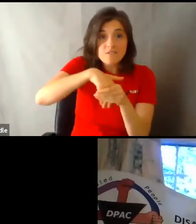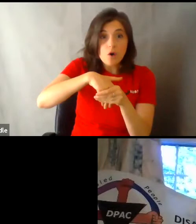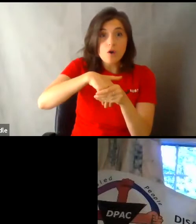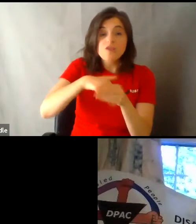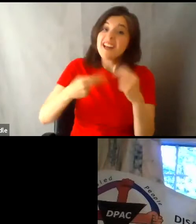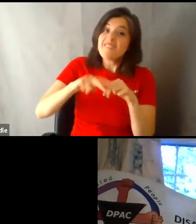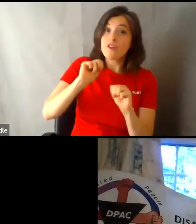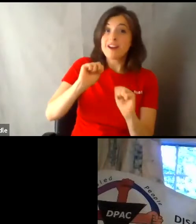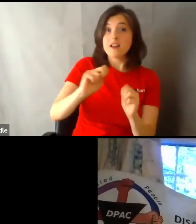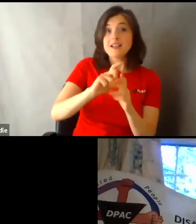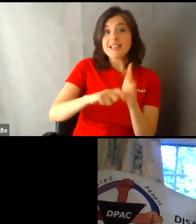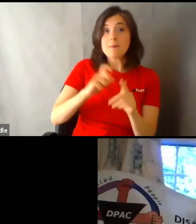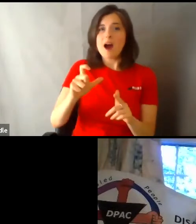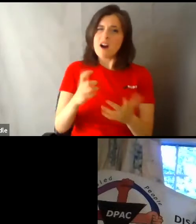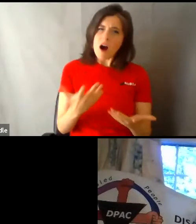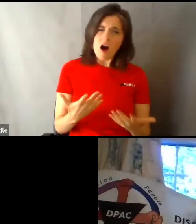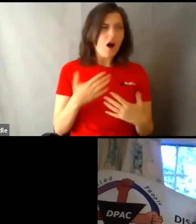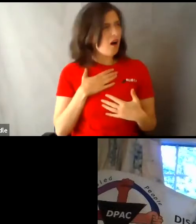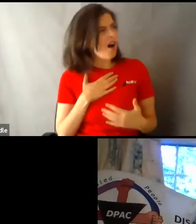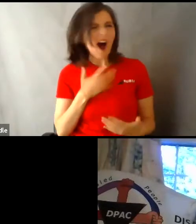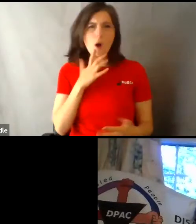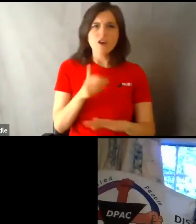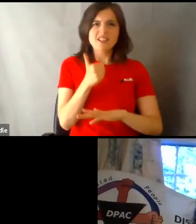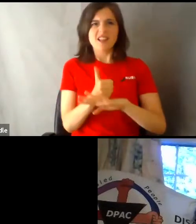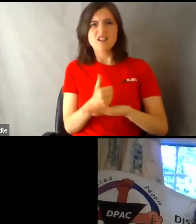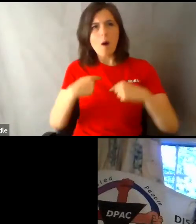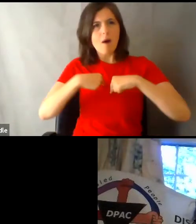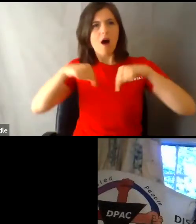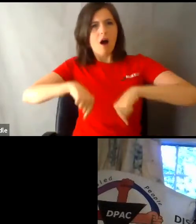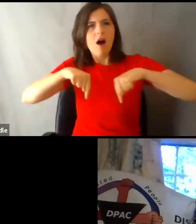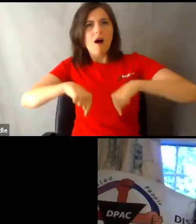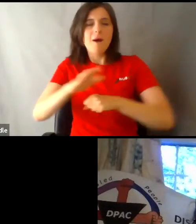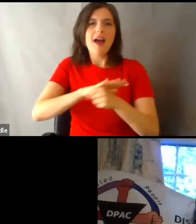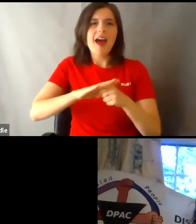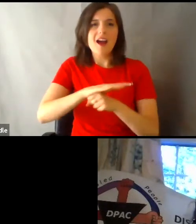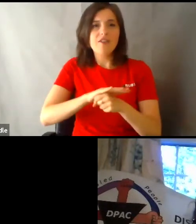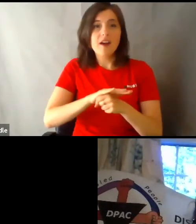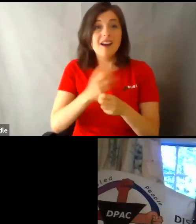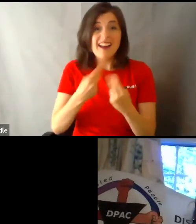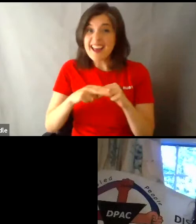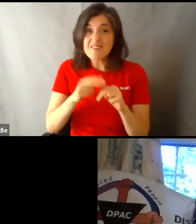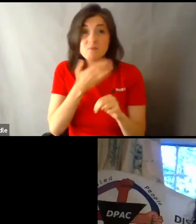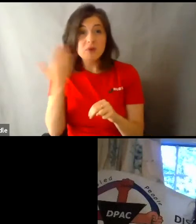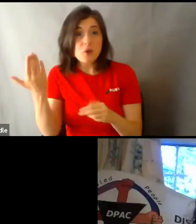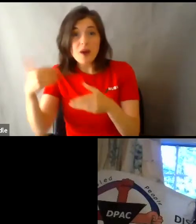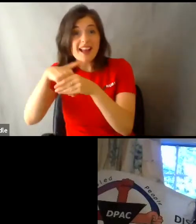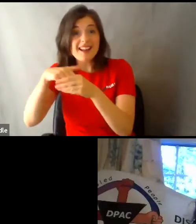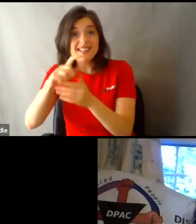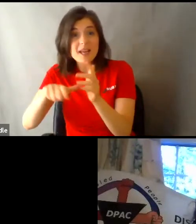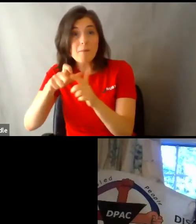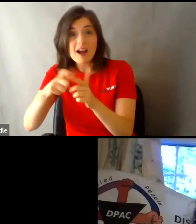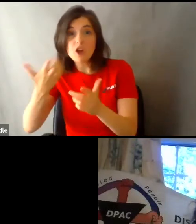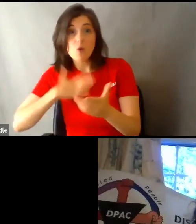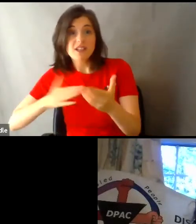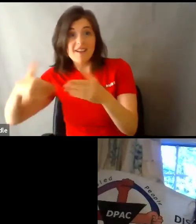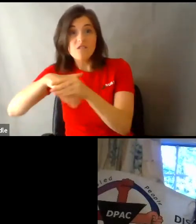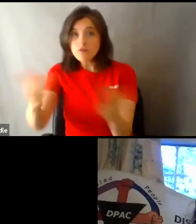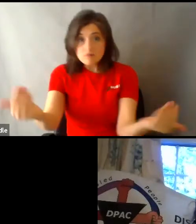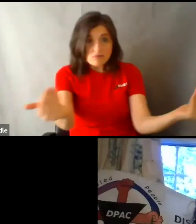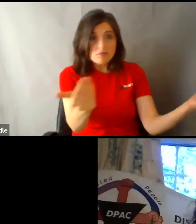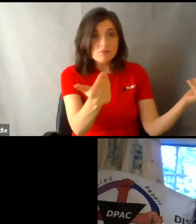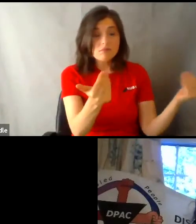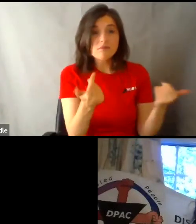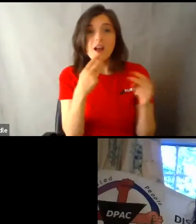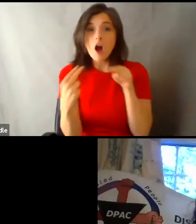DPAC group and you think, I want to set up that umbrella in our area, if you're not in DPAC but you want to get involved with this, please do get